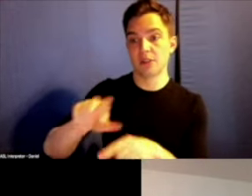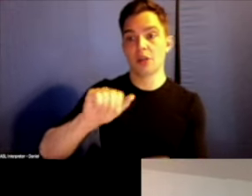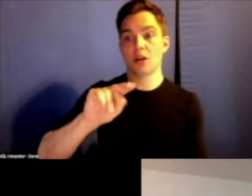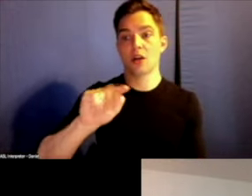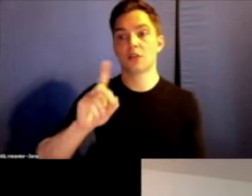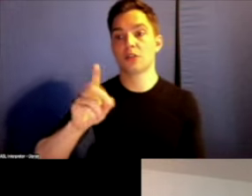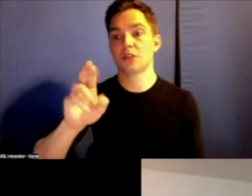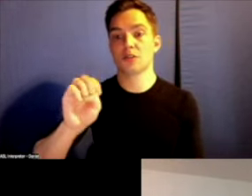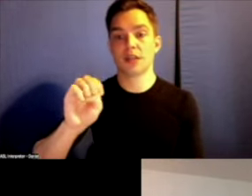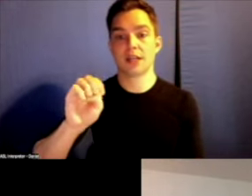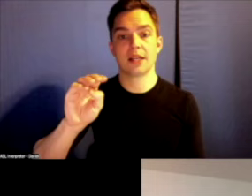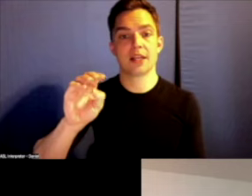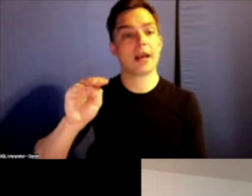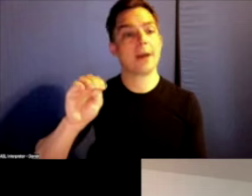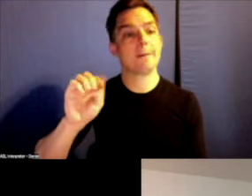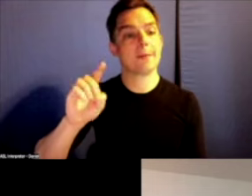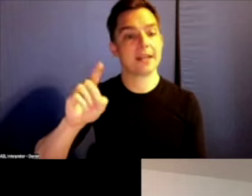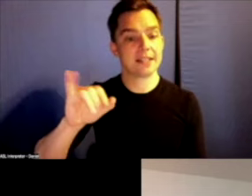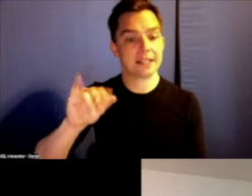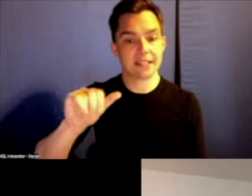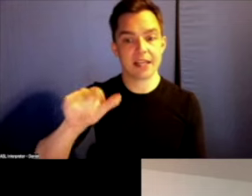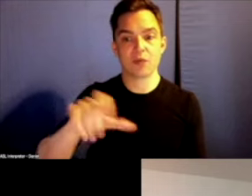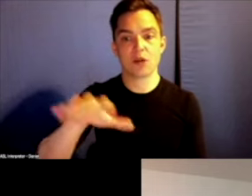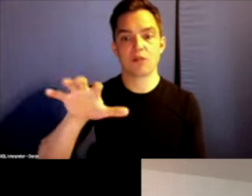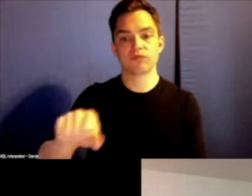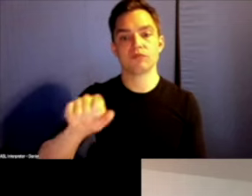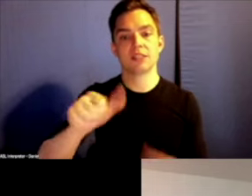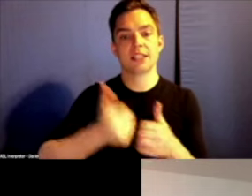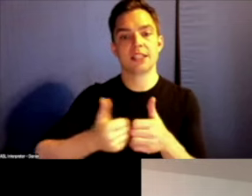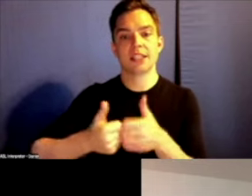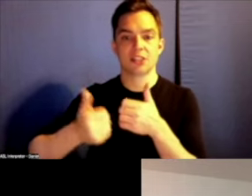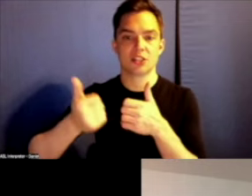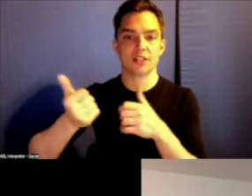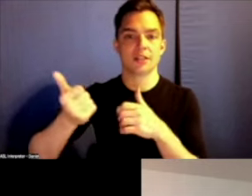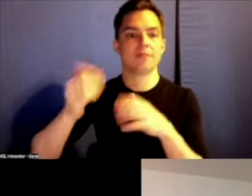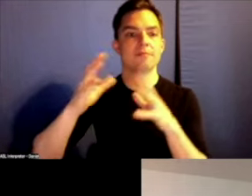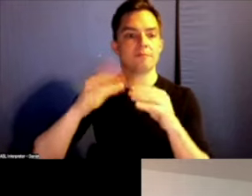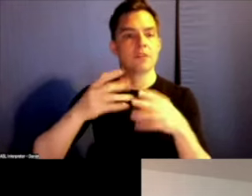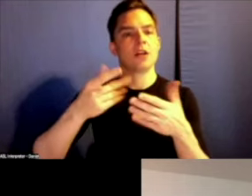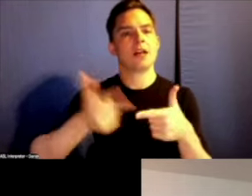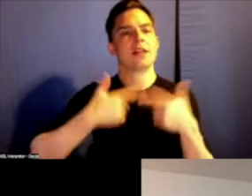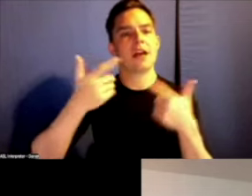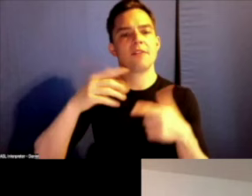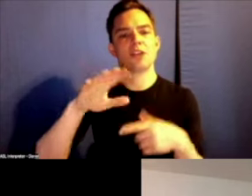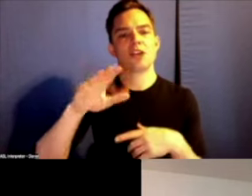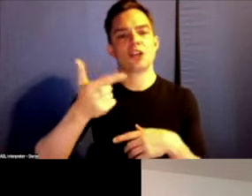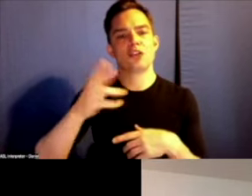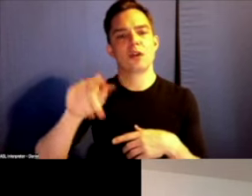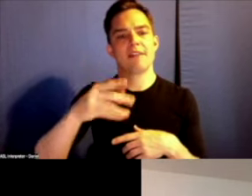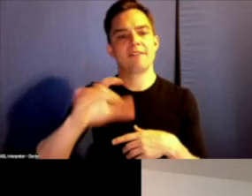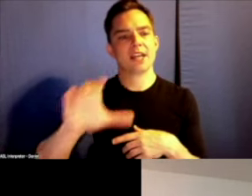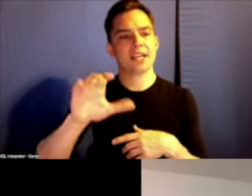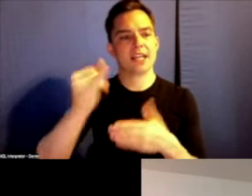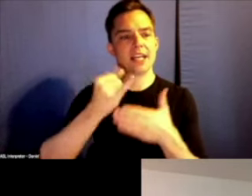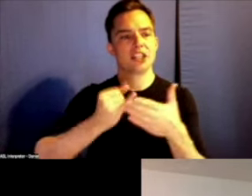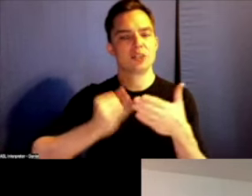M. Medina will be capturing each session in today's program through live graphic illustration.